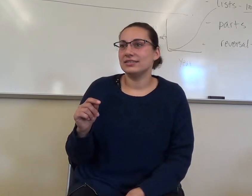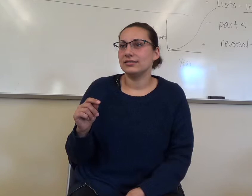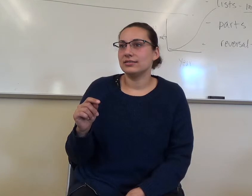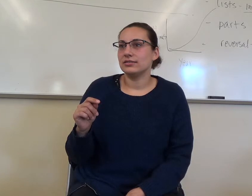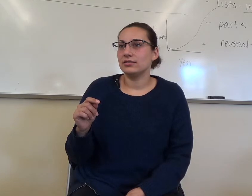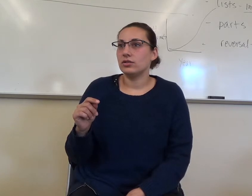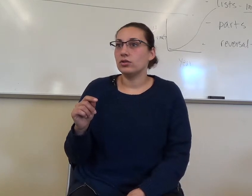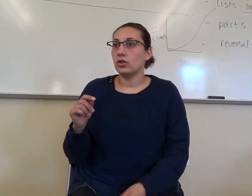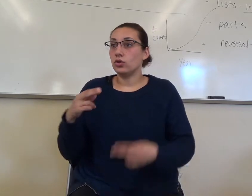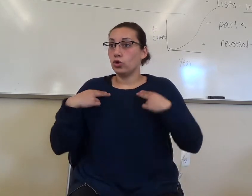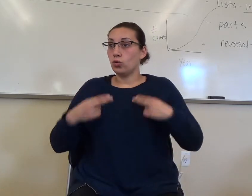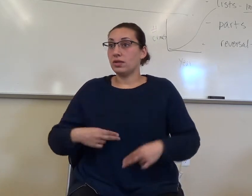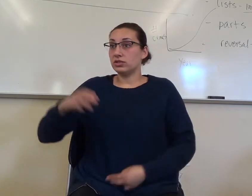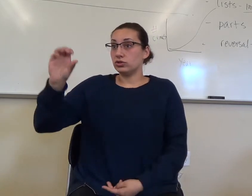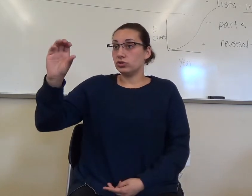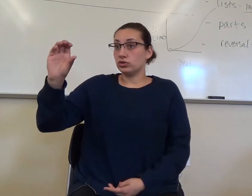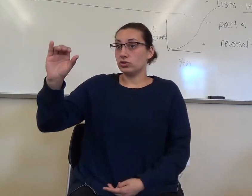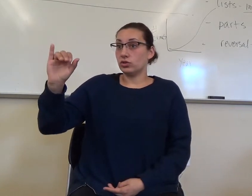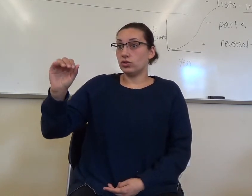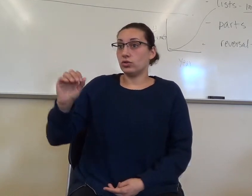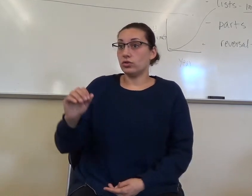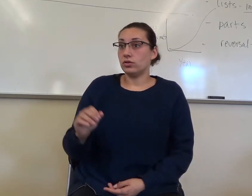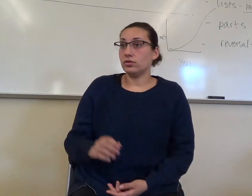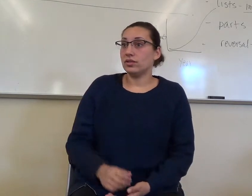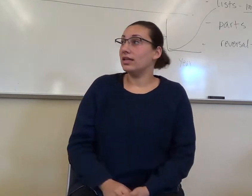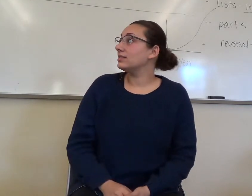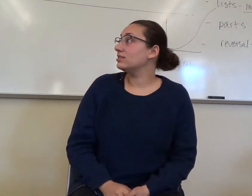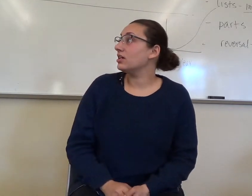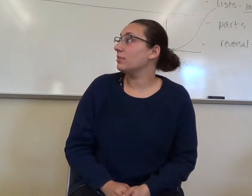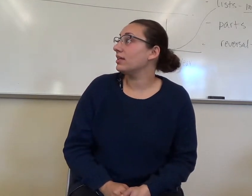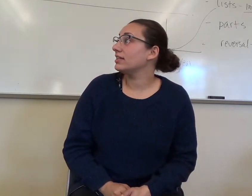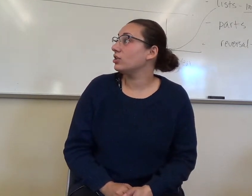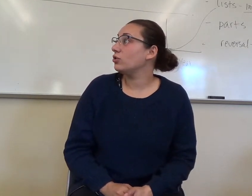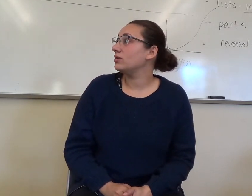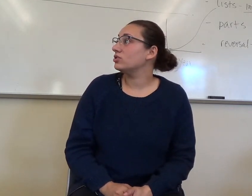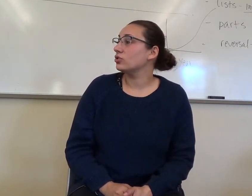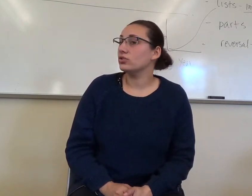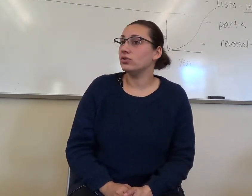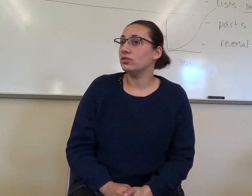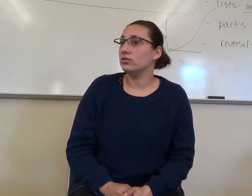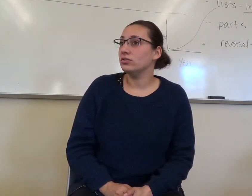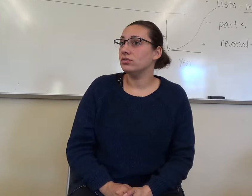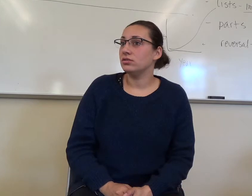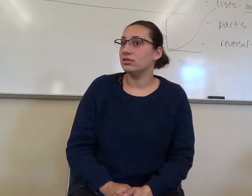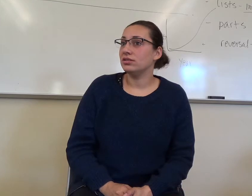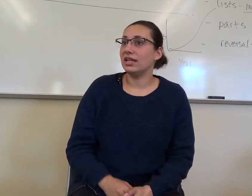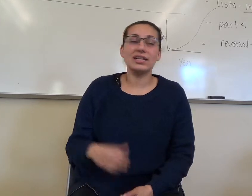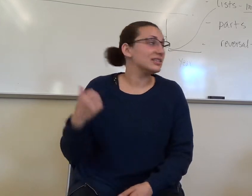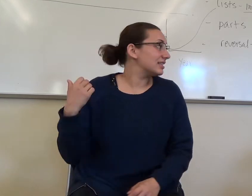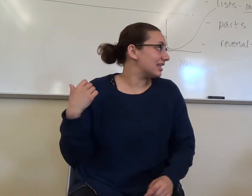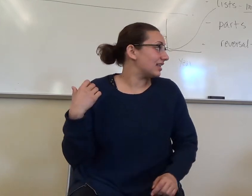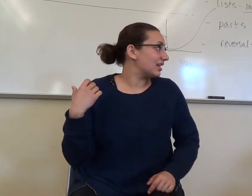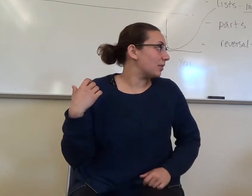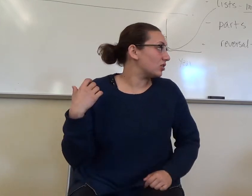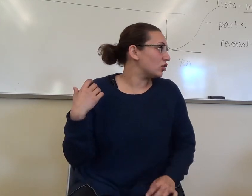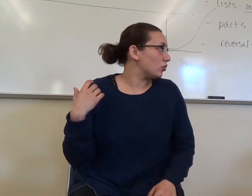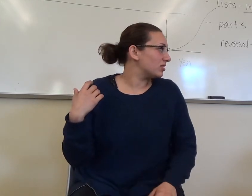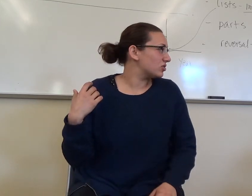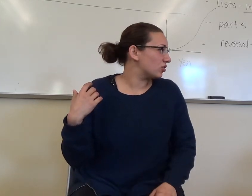guys heard that phrase? They used to call this. Is this talking about like the human circle? What? Like, is that like about the human